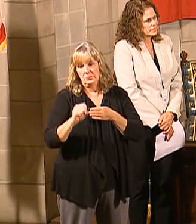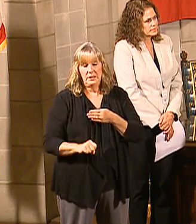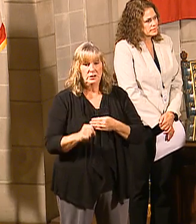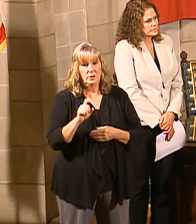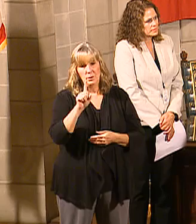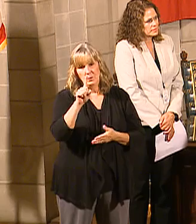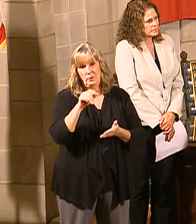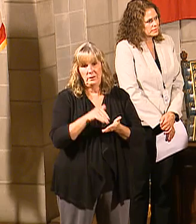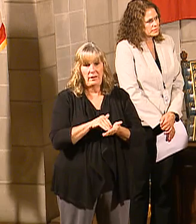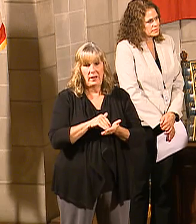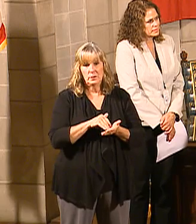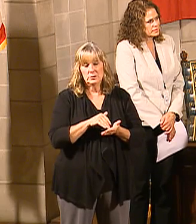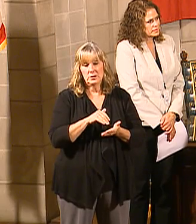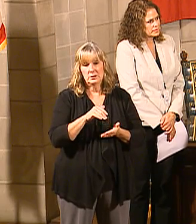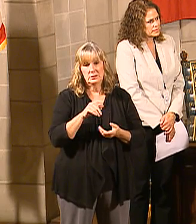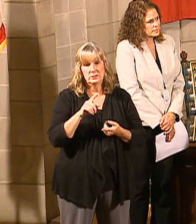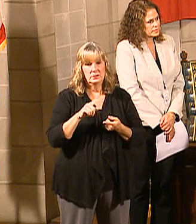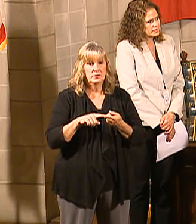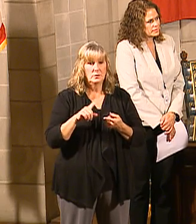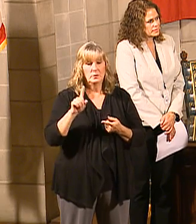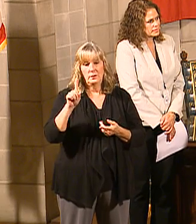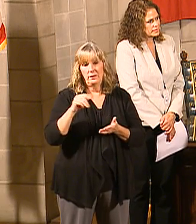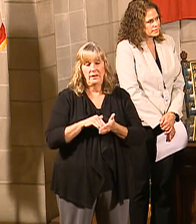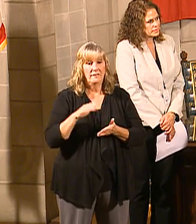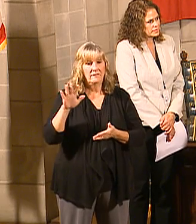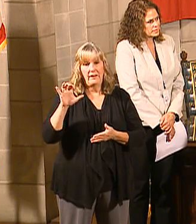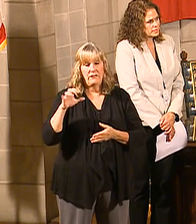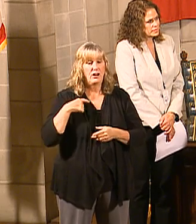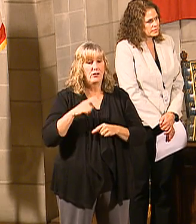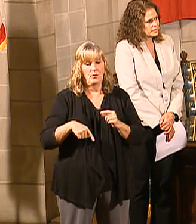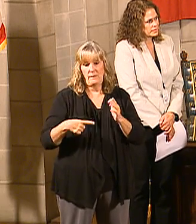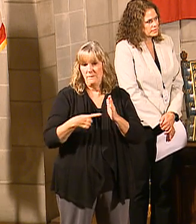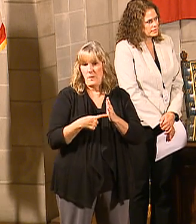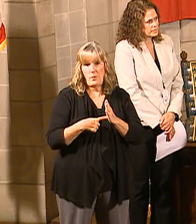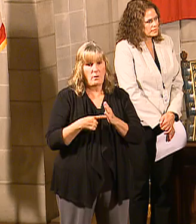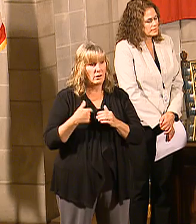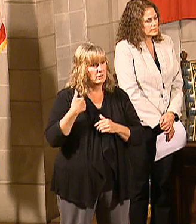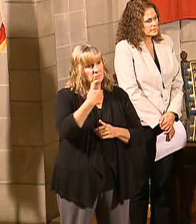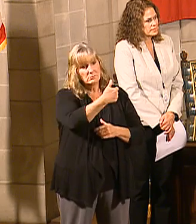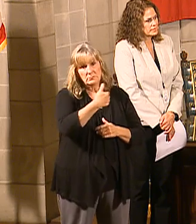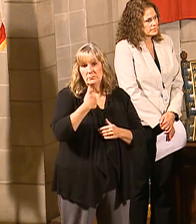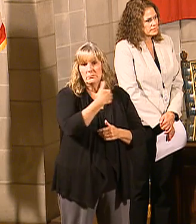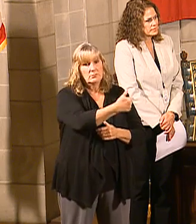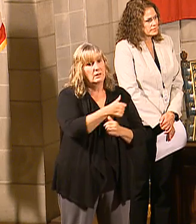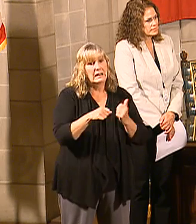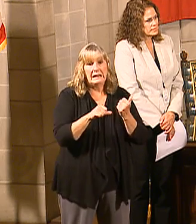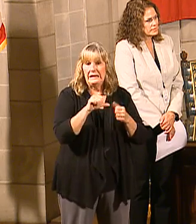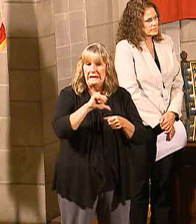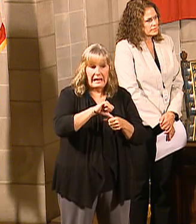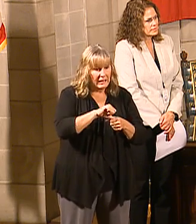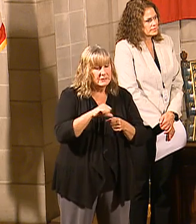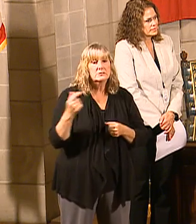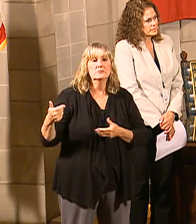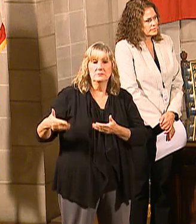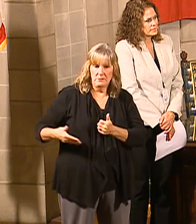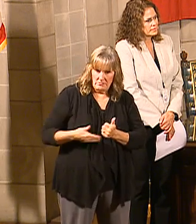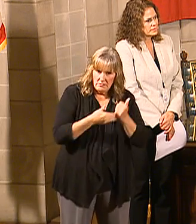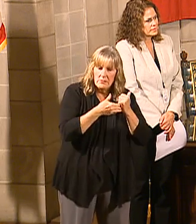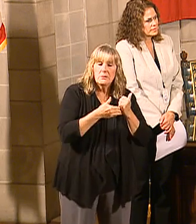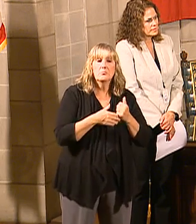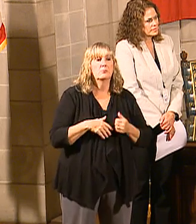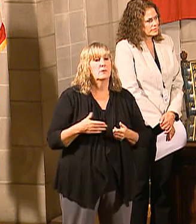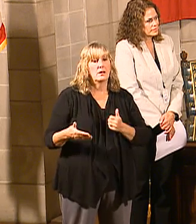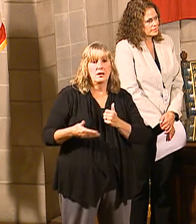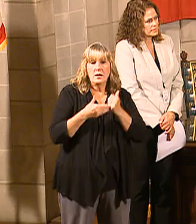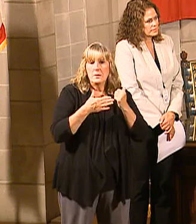$1,500. If I couldn't afford to drive back and forth for gas, they helped with that. They helped me with my